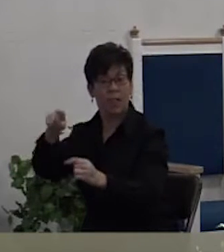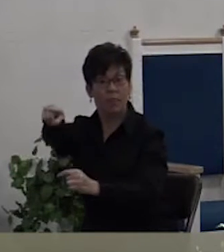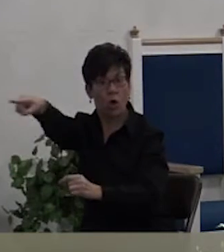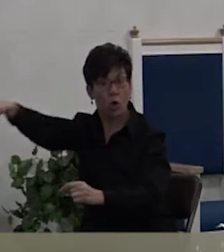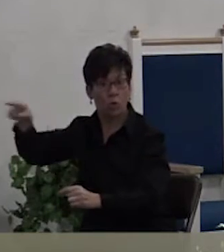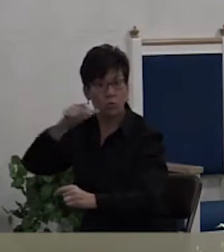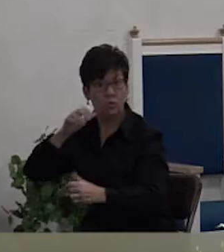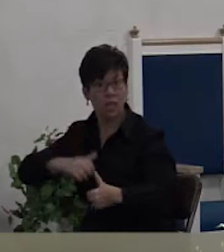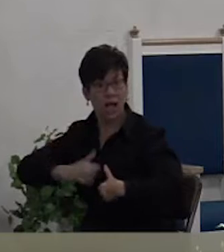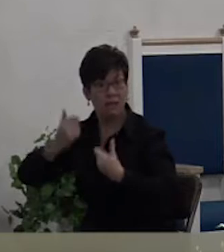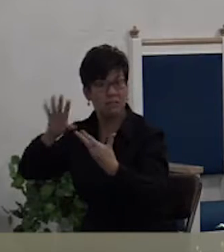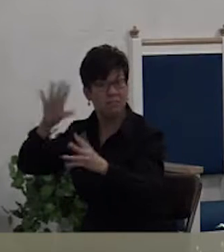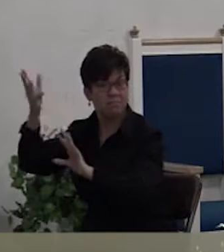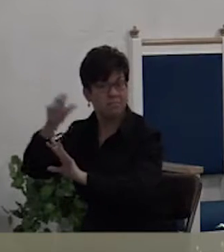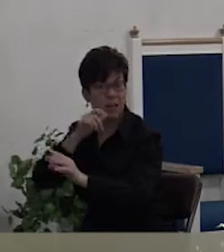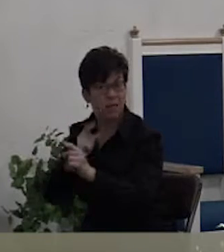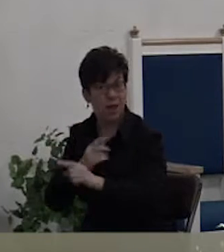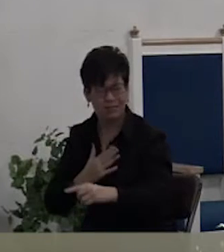right.